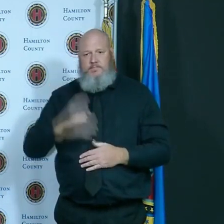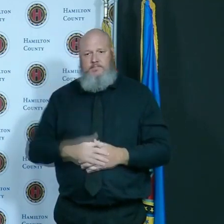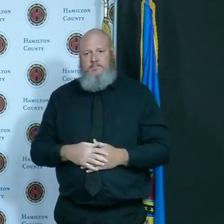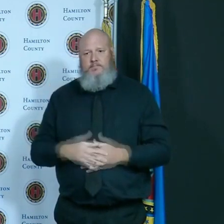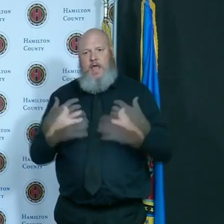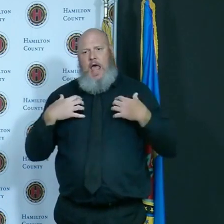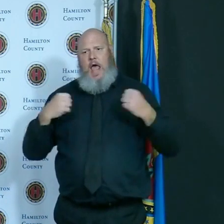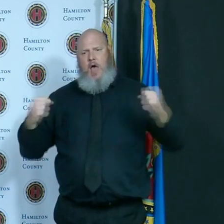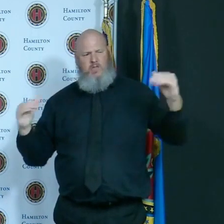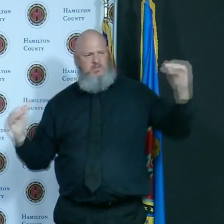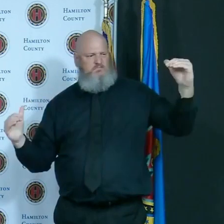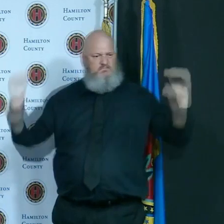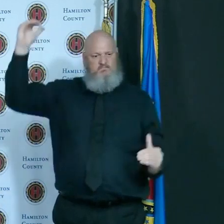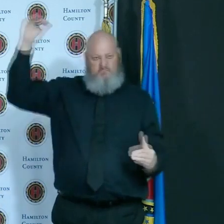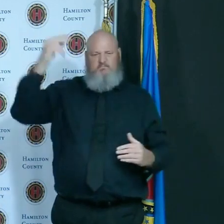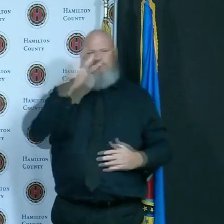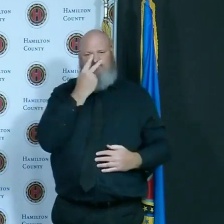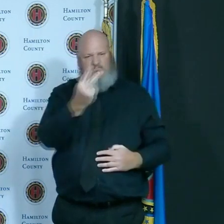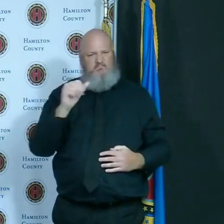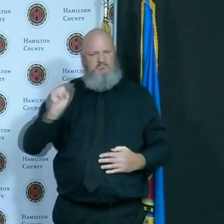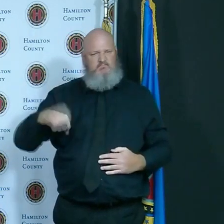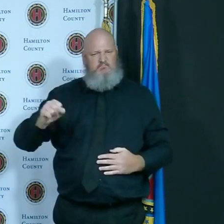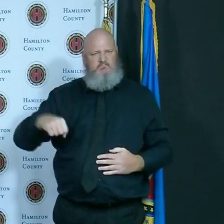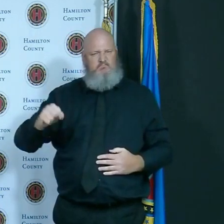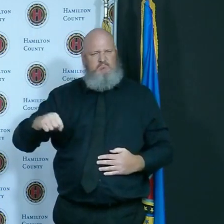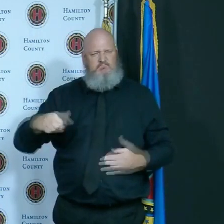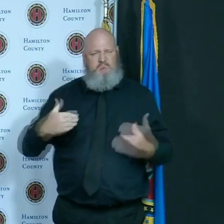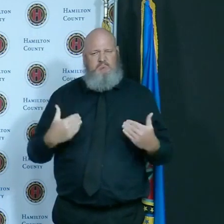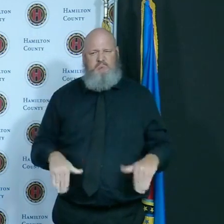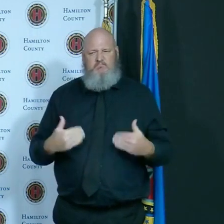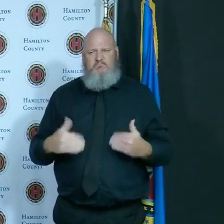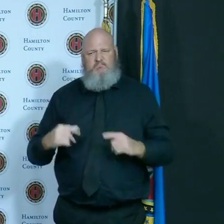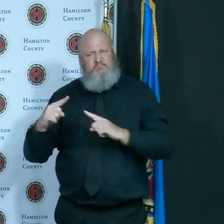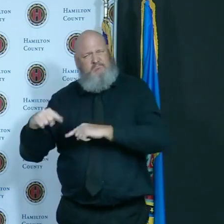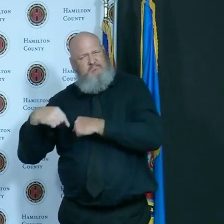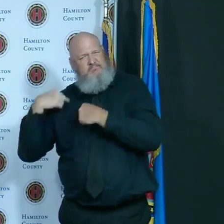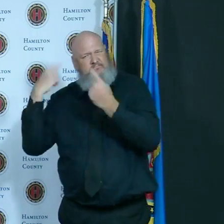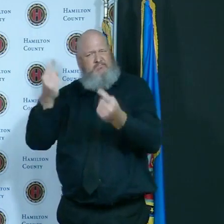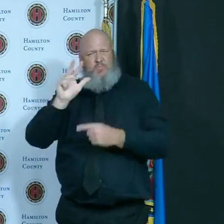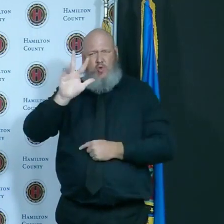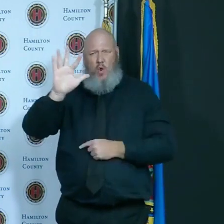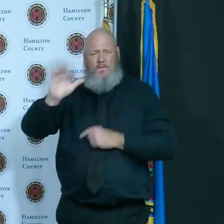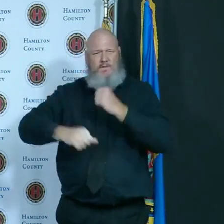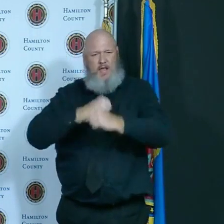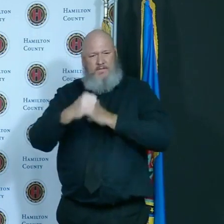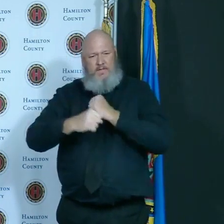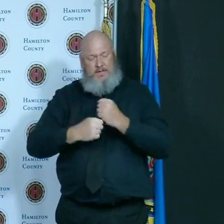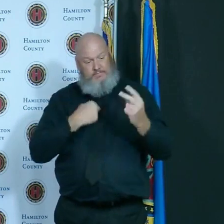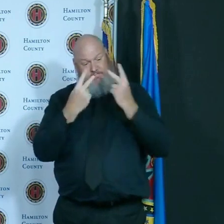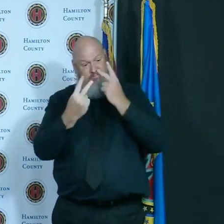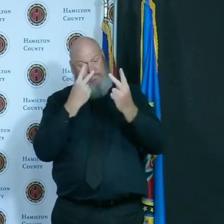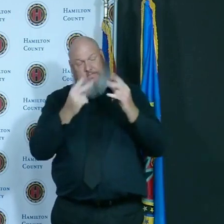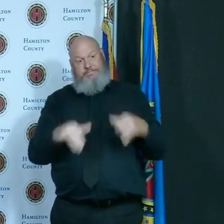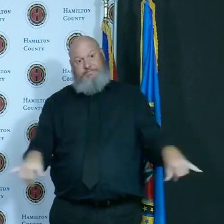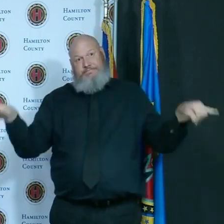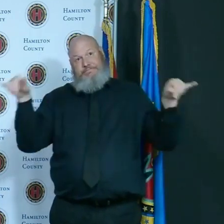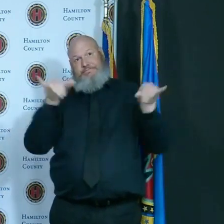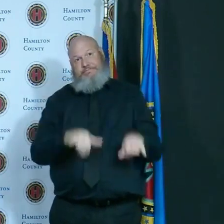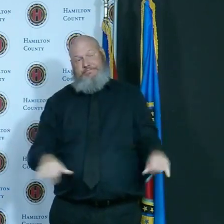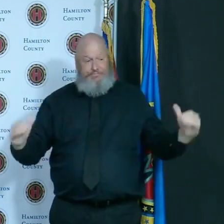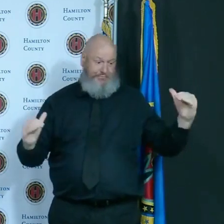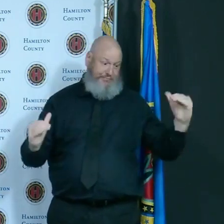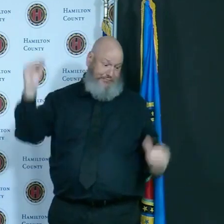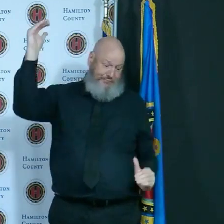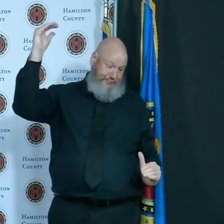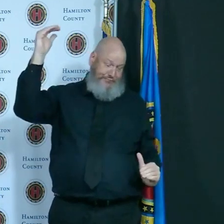over 35 years. Secretary Heckler, under Health and Human Services, launched a